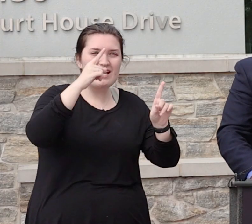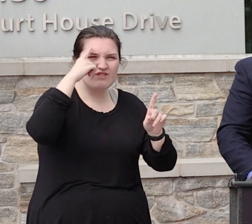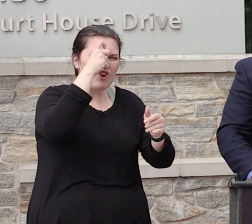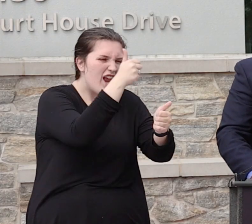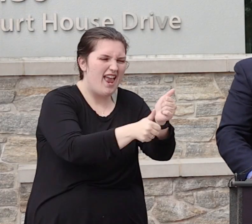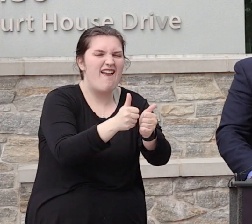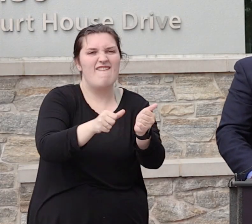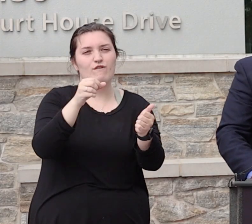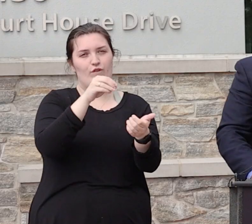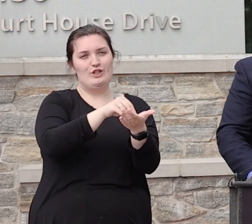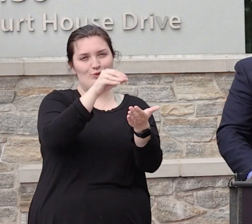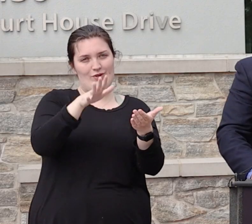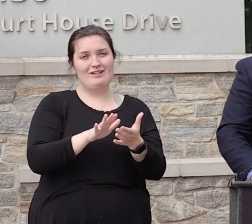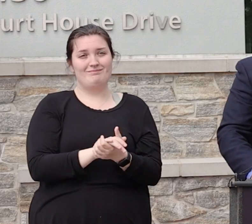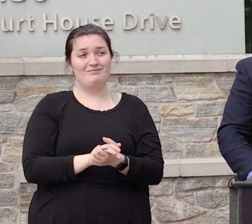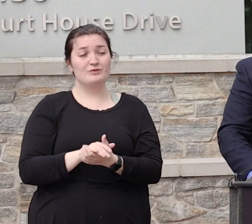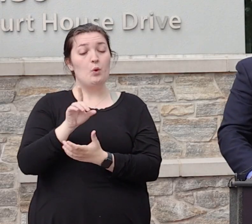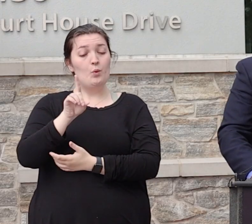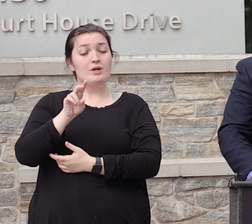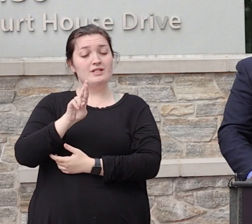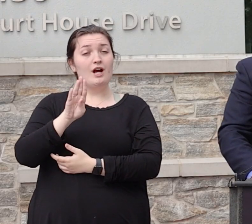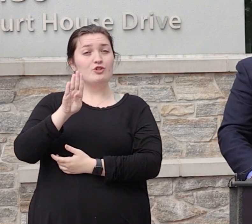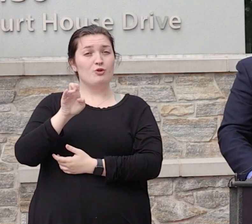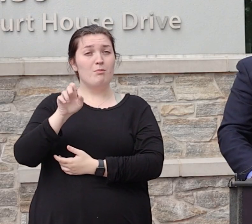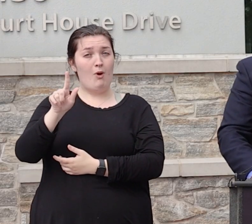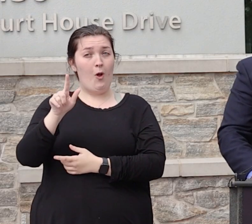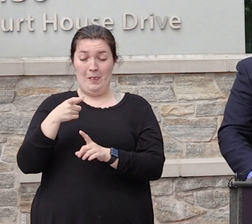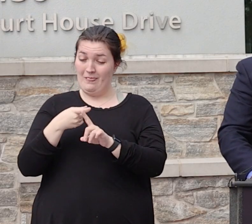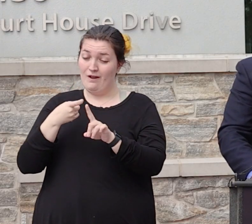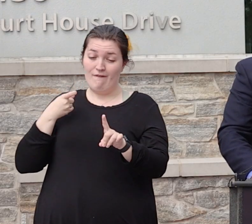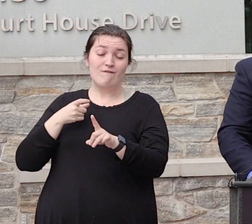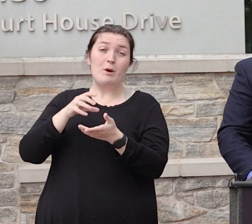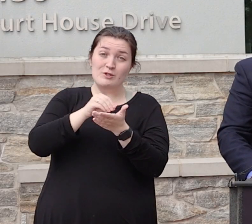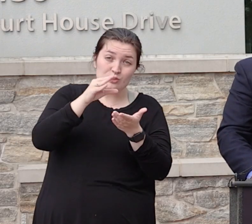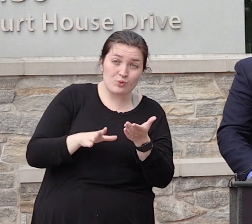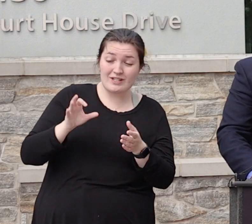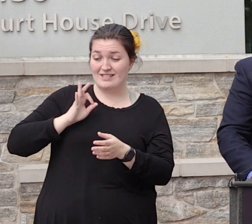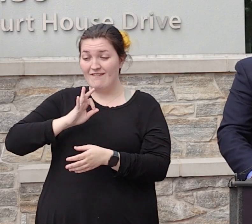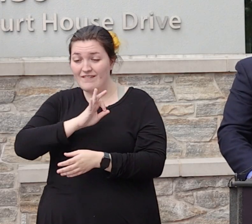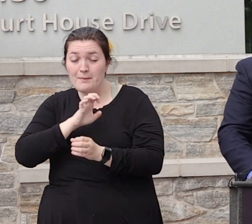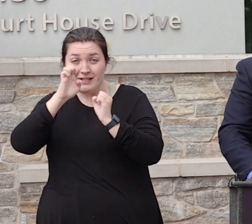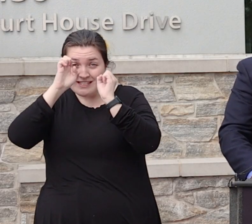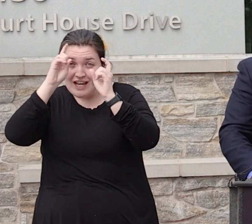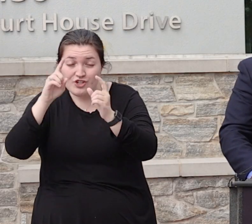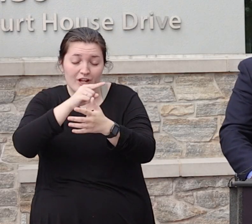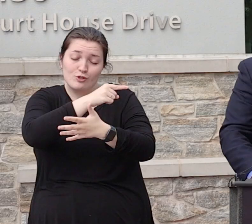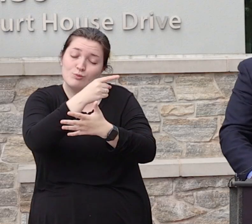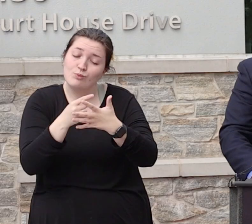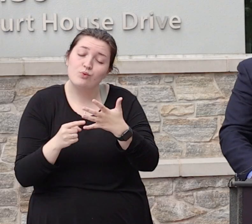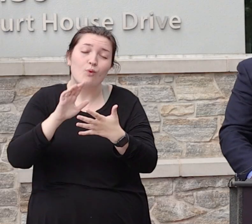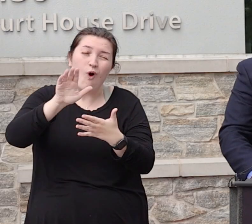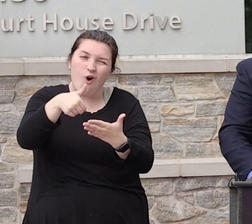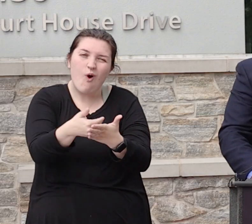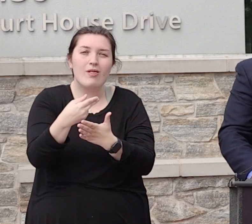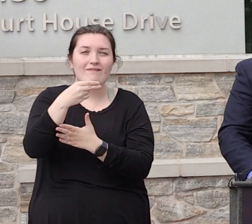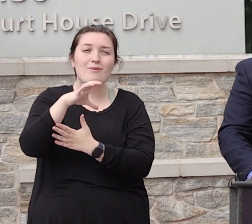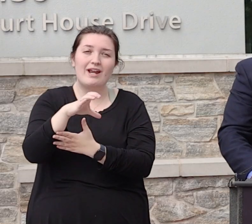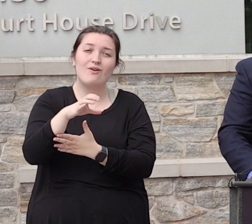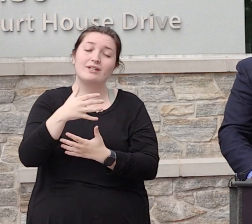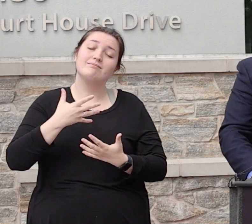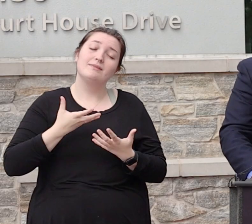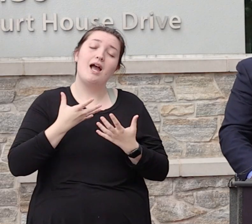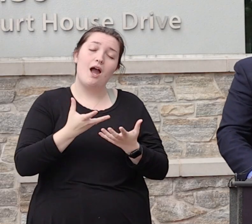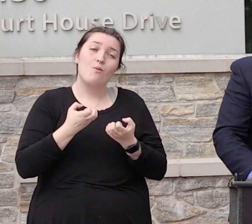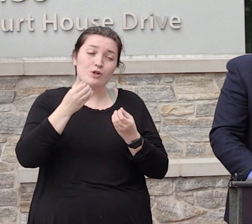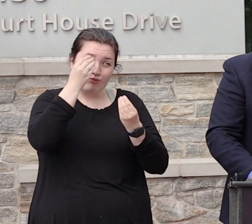on behalf of the students, educators, and families and Board of Education of Howard County, I want to extend my sincere appreciation for your